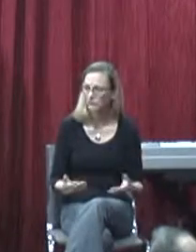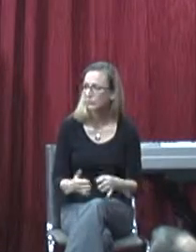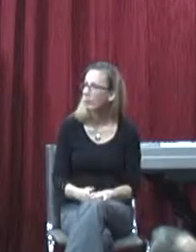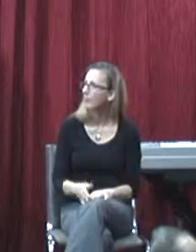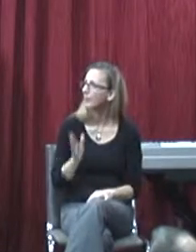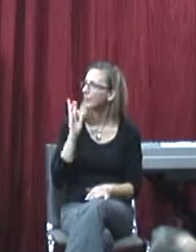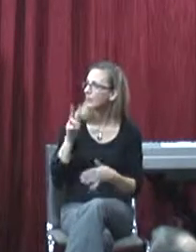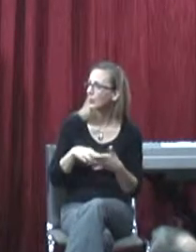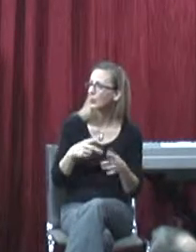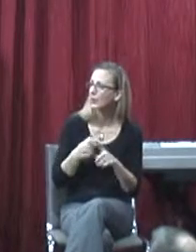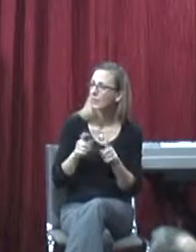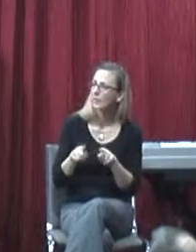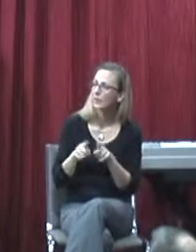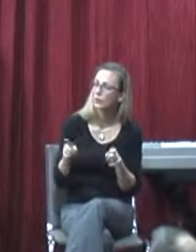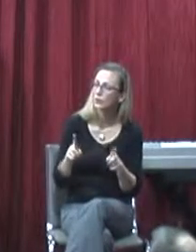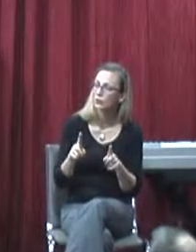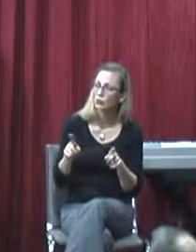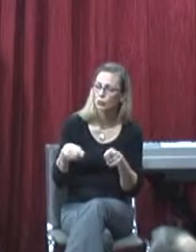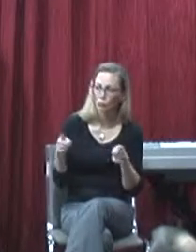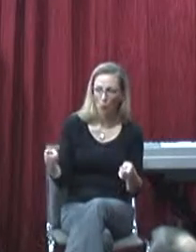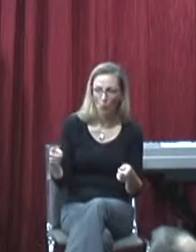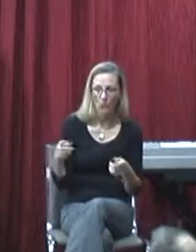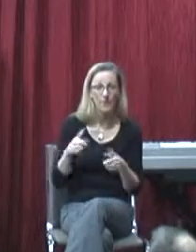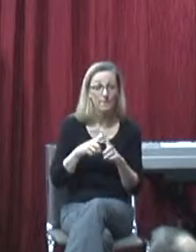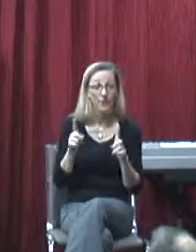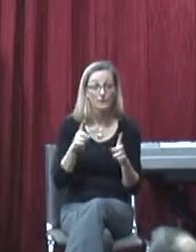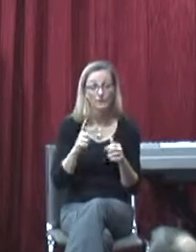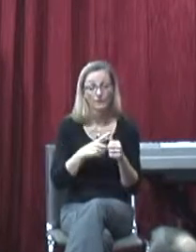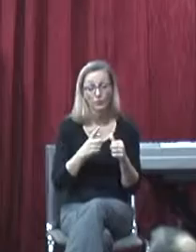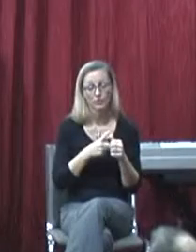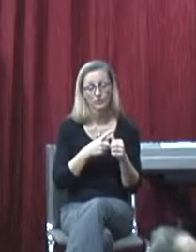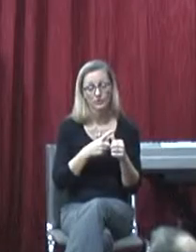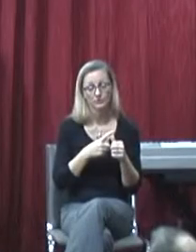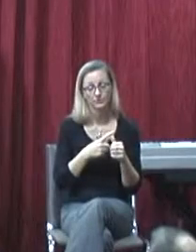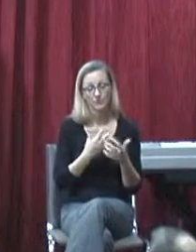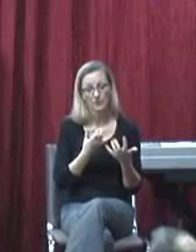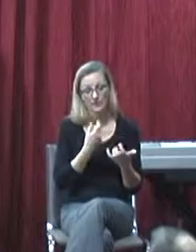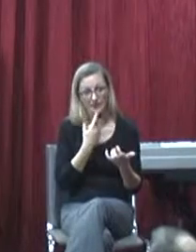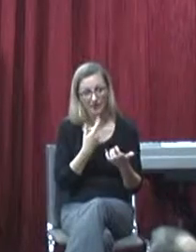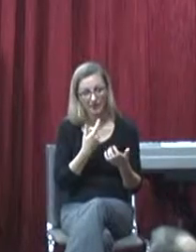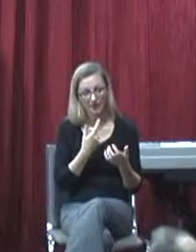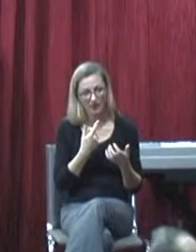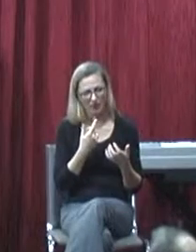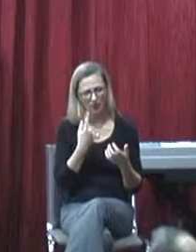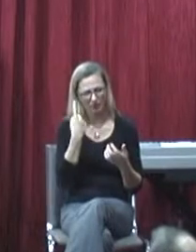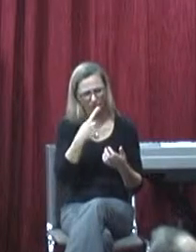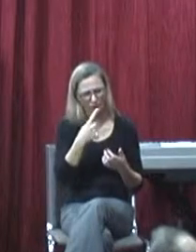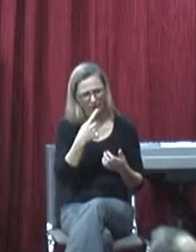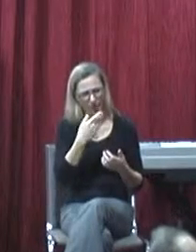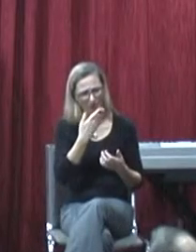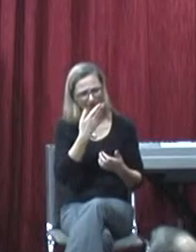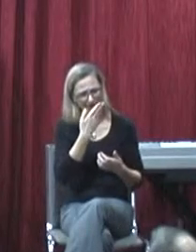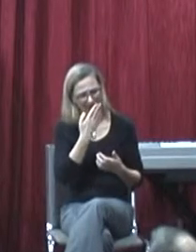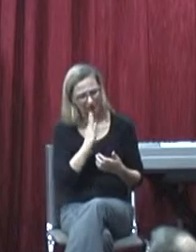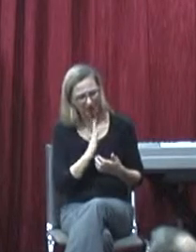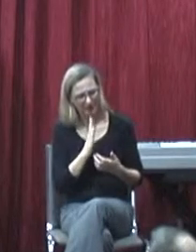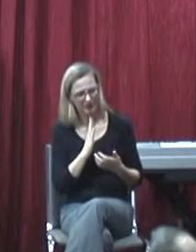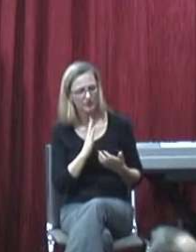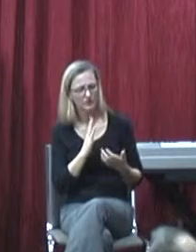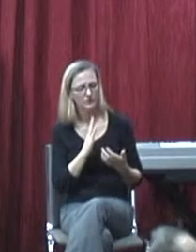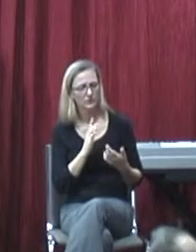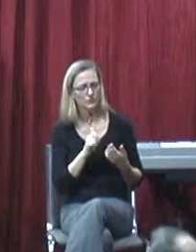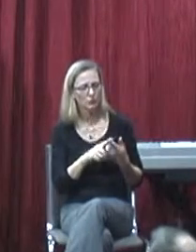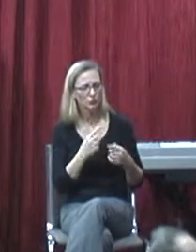going to read from the scroll, but let me first say that in order for God's plan to use Jacob's family to establish his